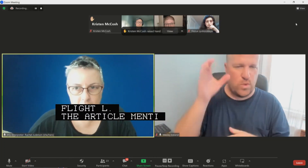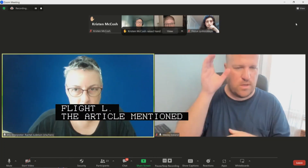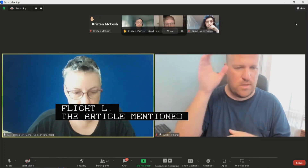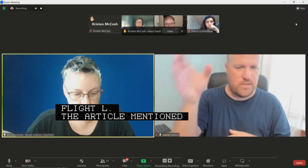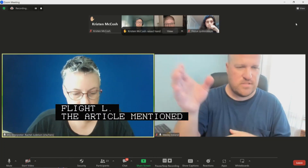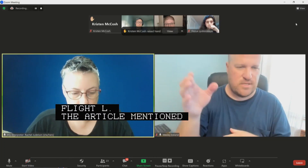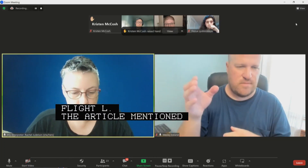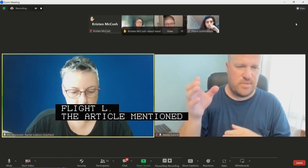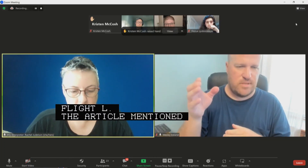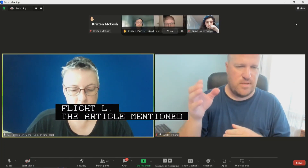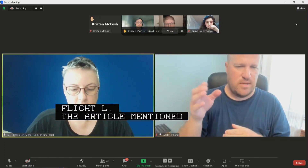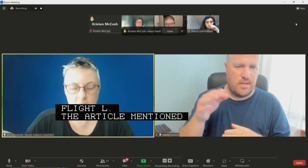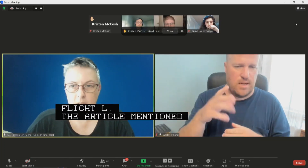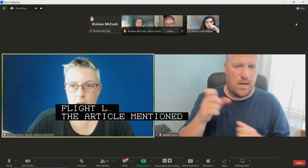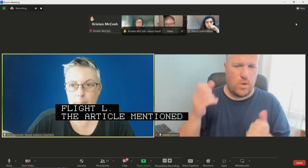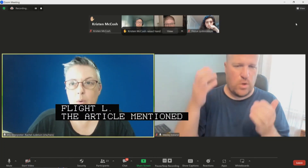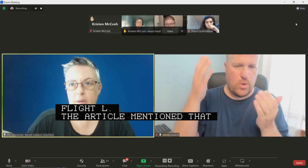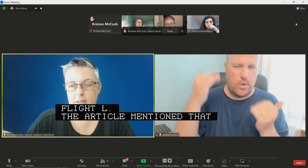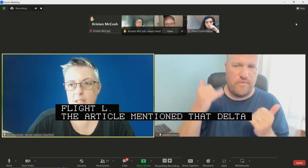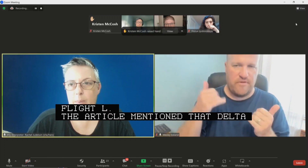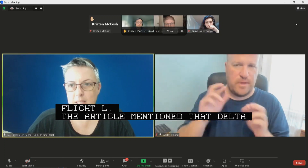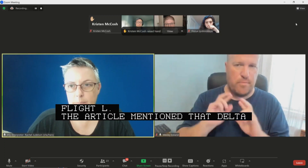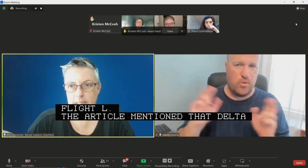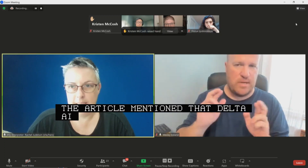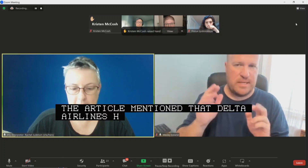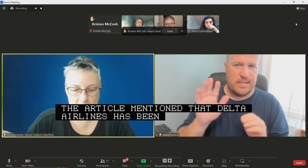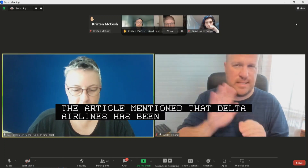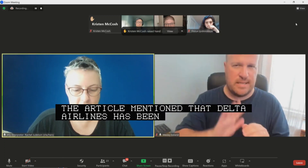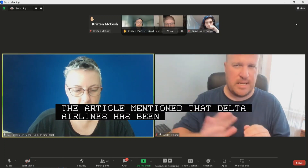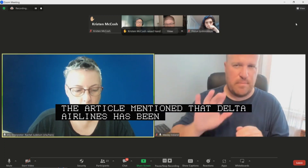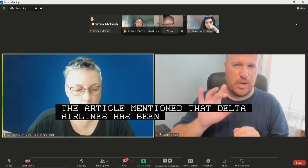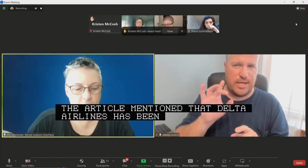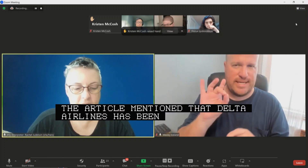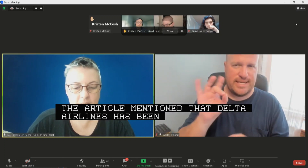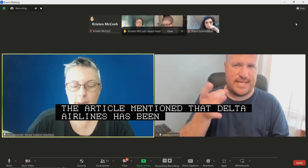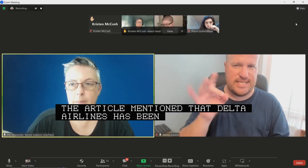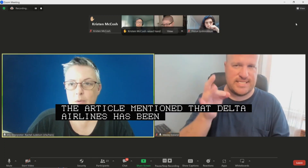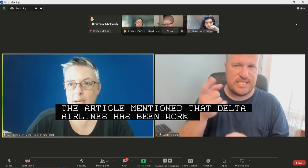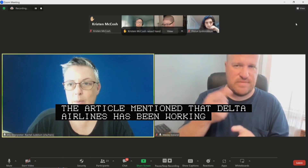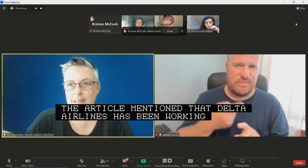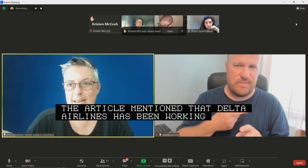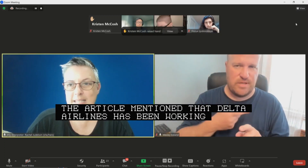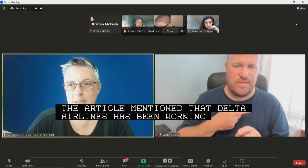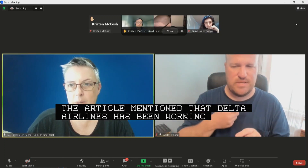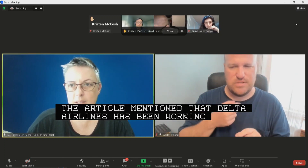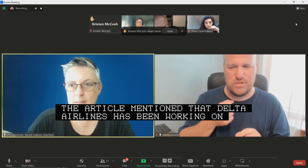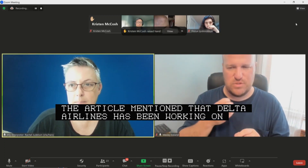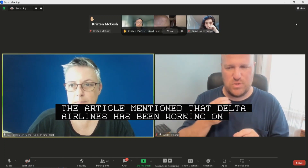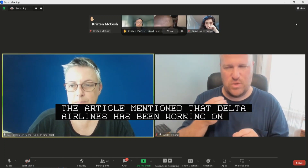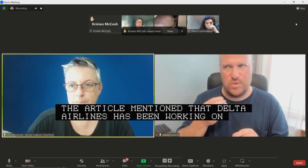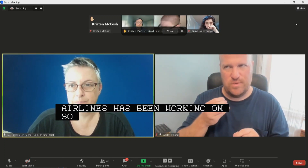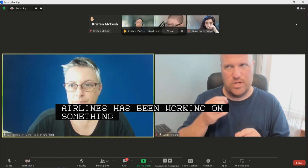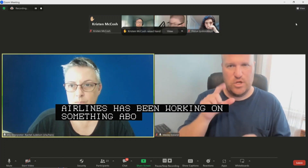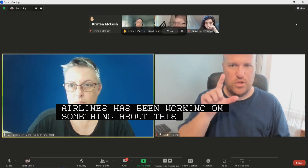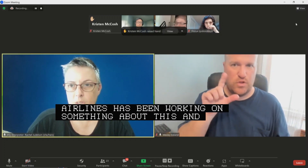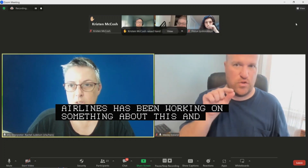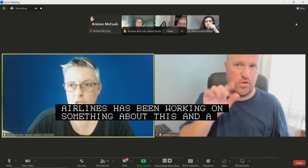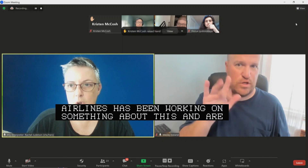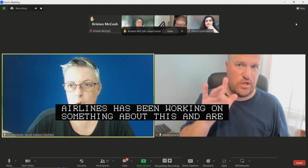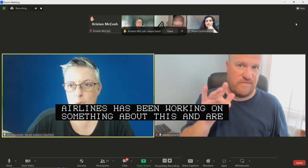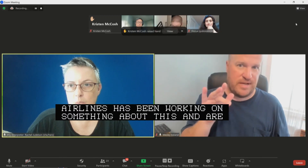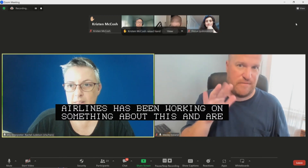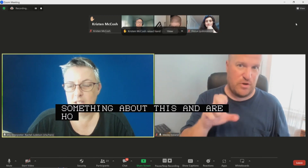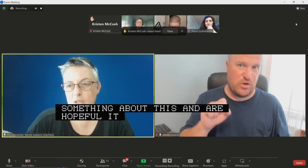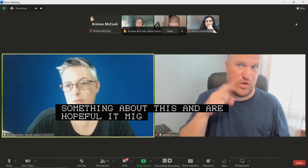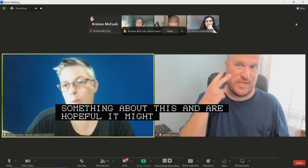has been working on a concept about this possibility and that they are hopeful that it might be ready within 18 months.